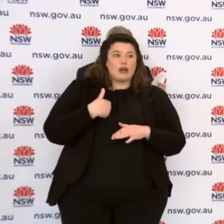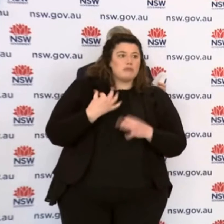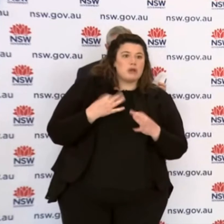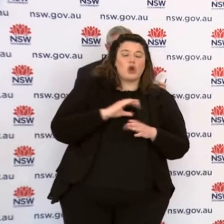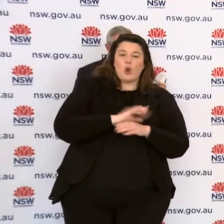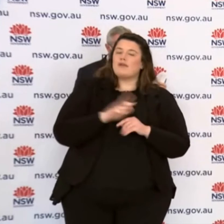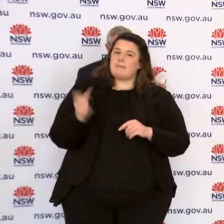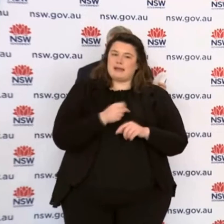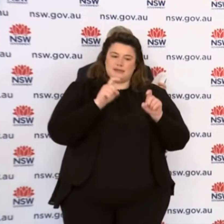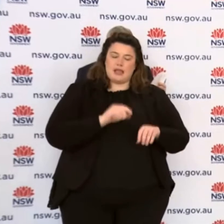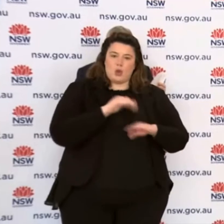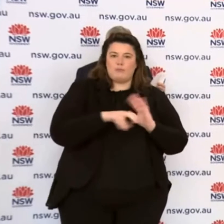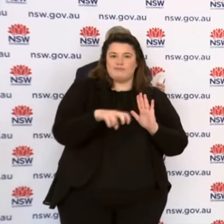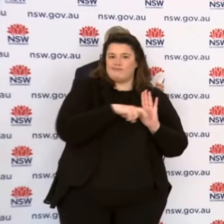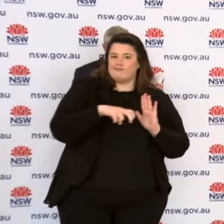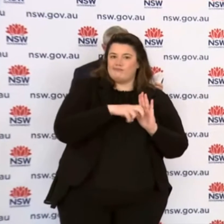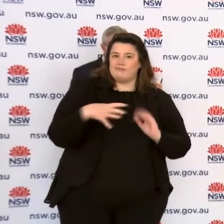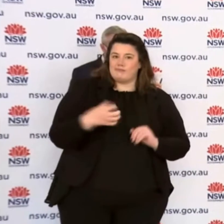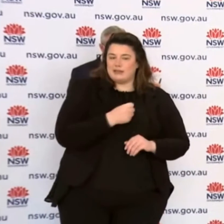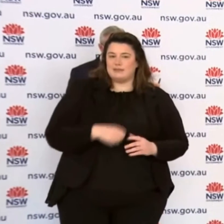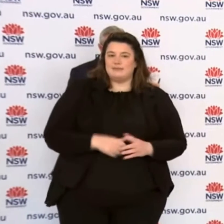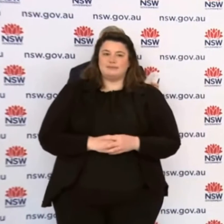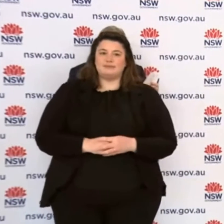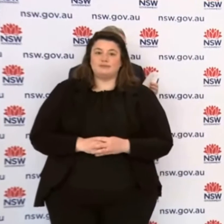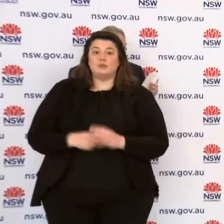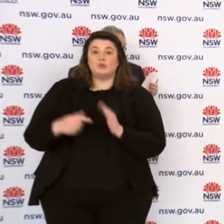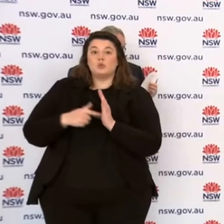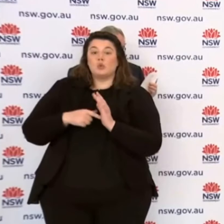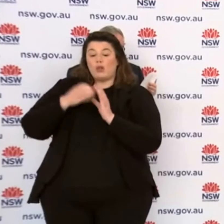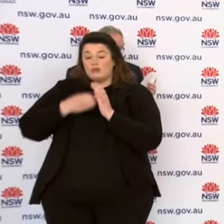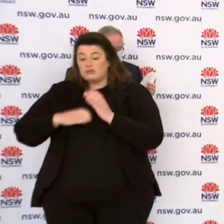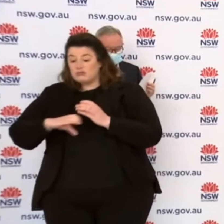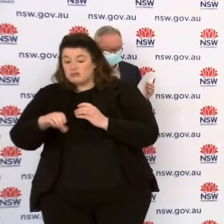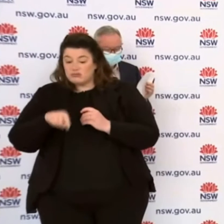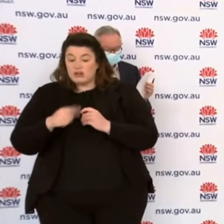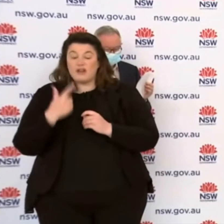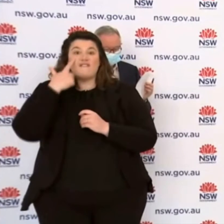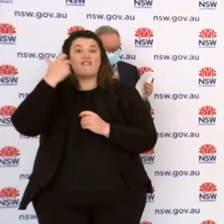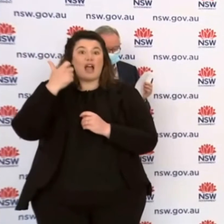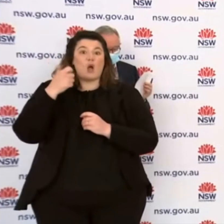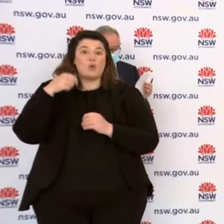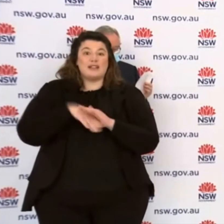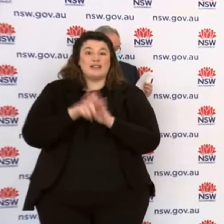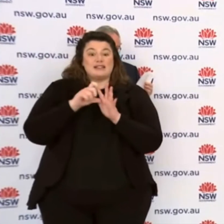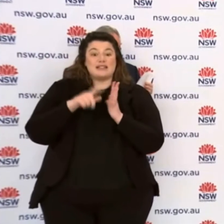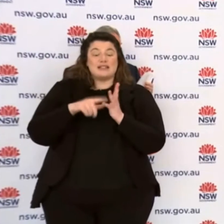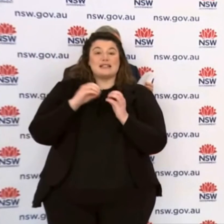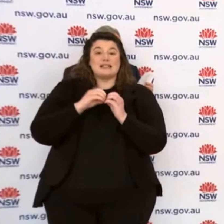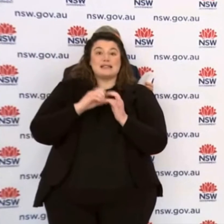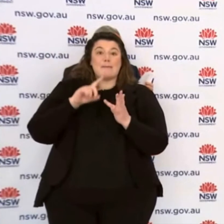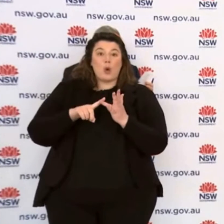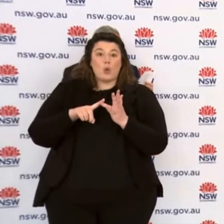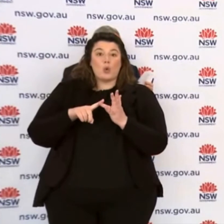time. We've seen sewage detections in Dubbo, and we don't have any known cases in